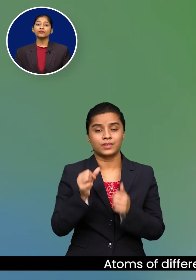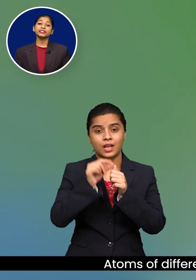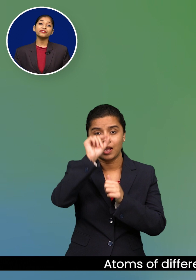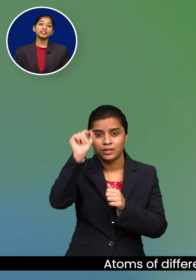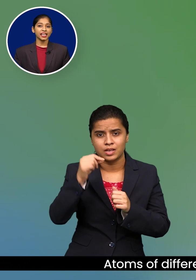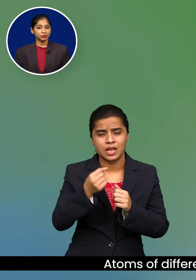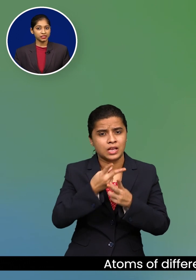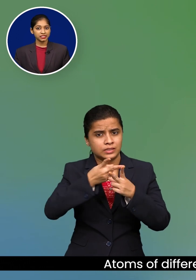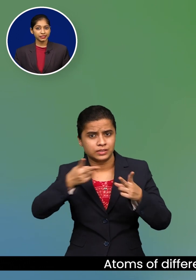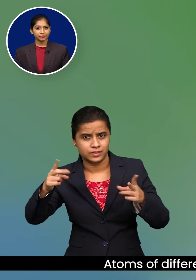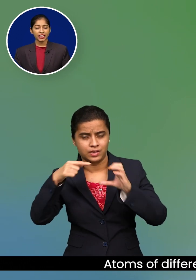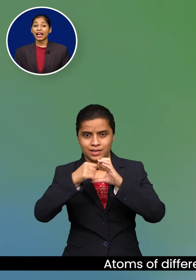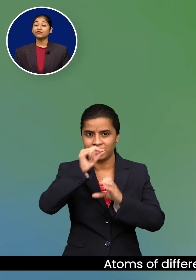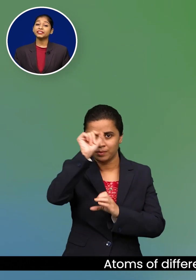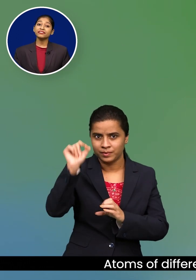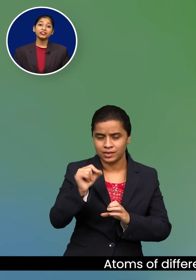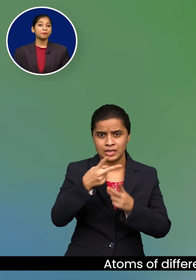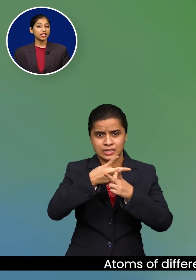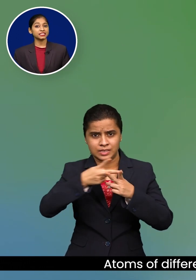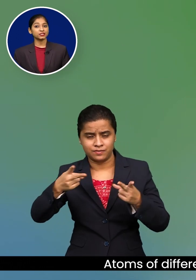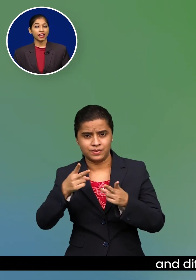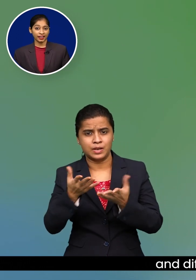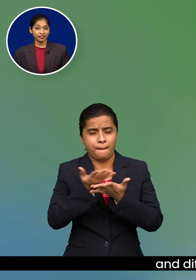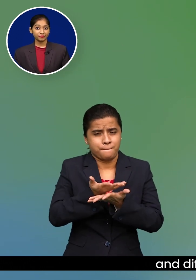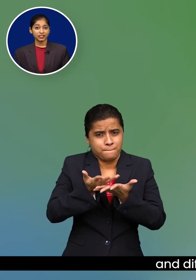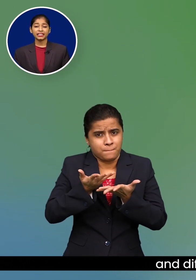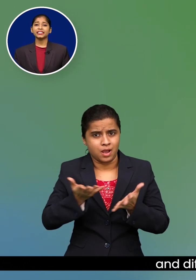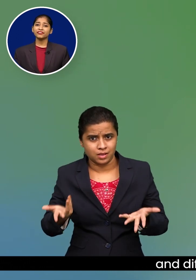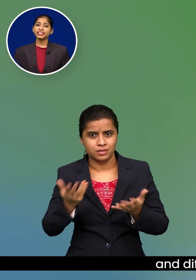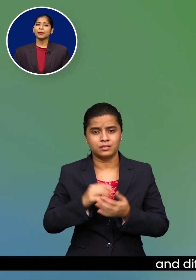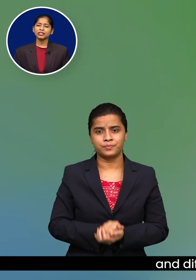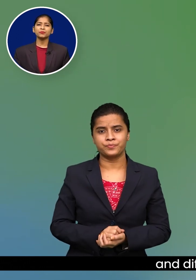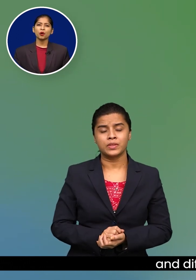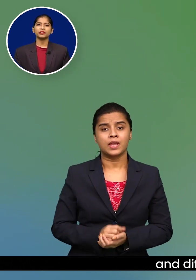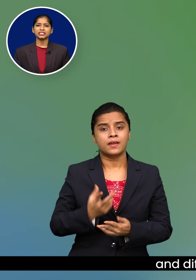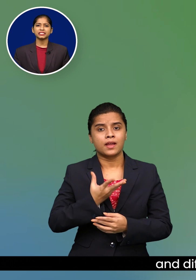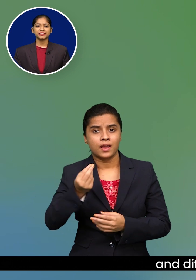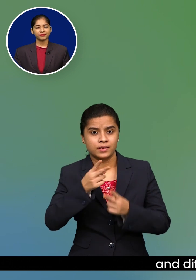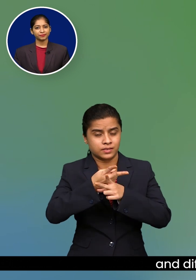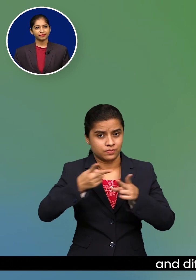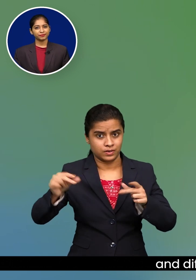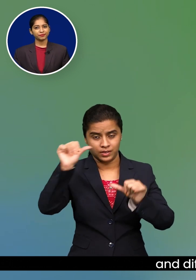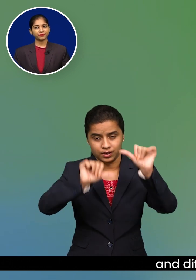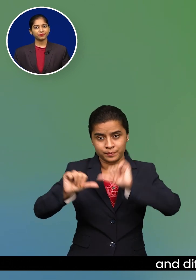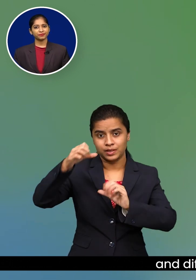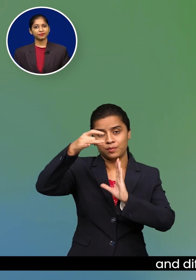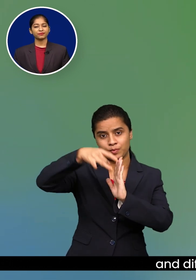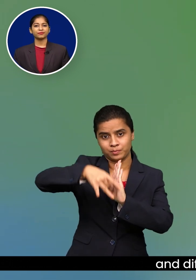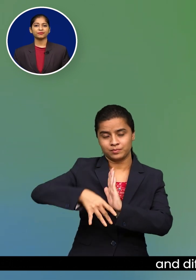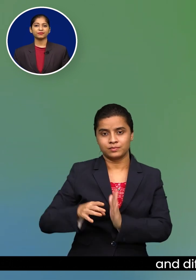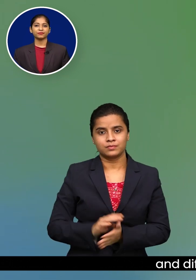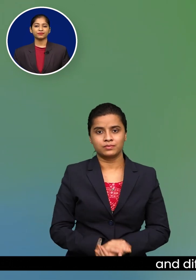Atoms of different elements have different masses and different chemical properties.